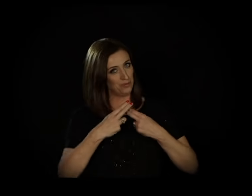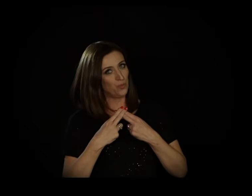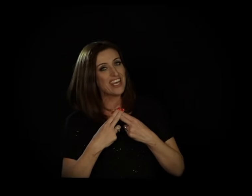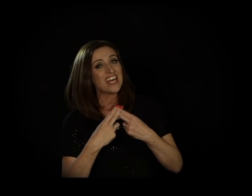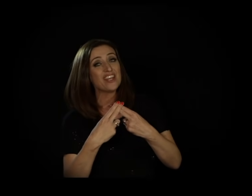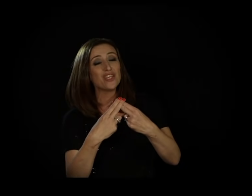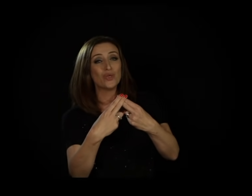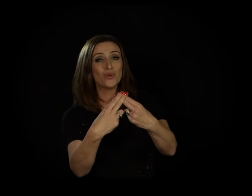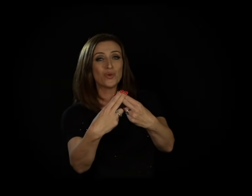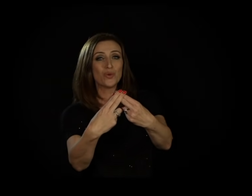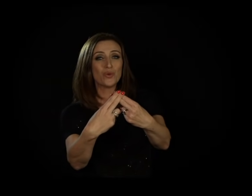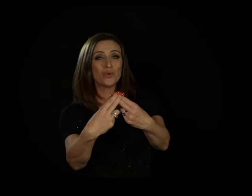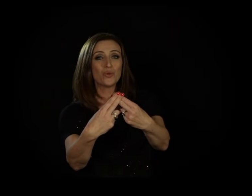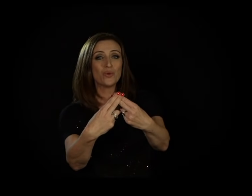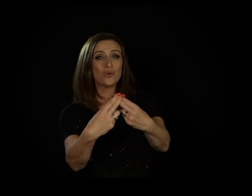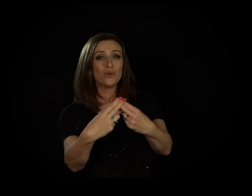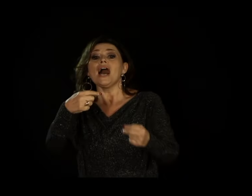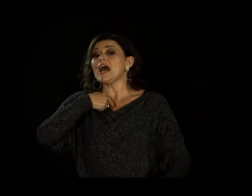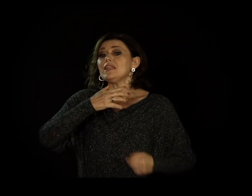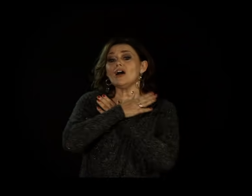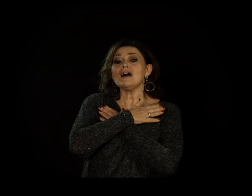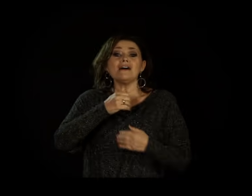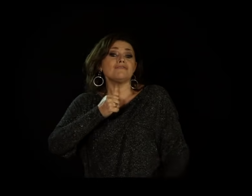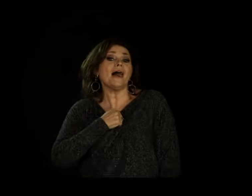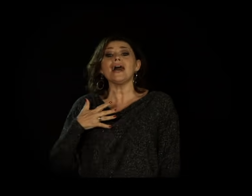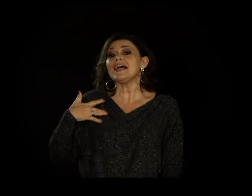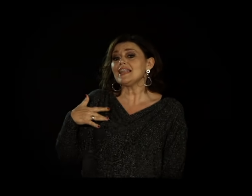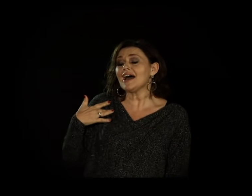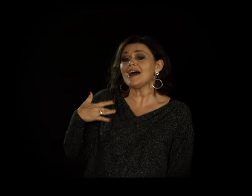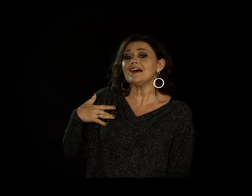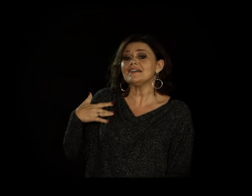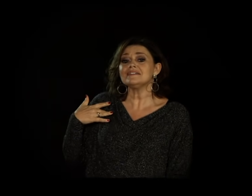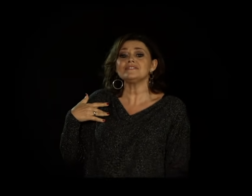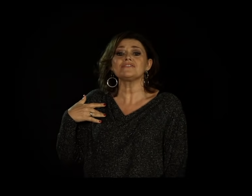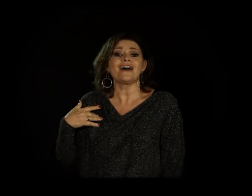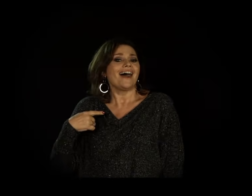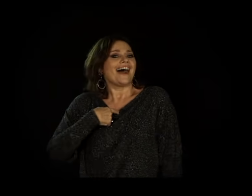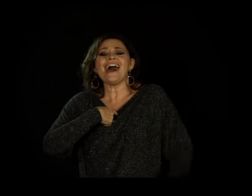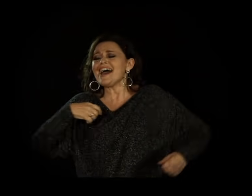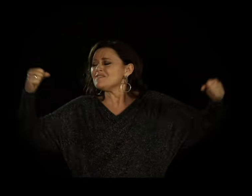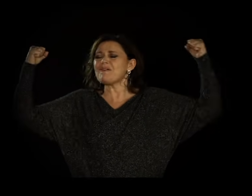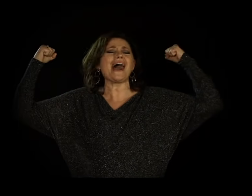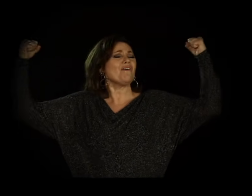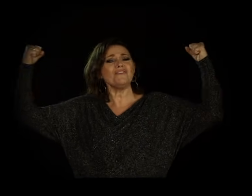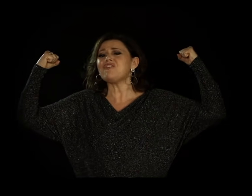I'm with you I love my life, I am powerful